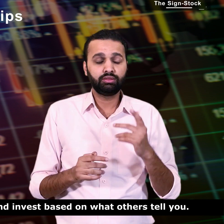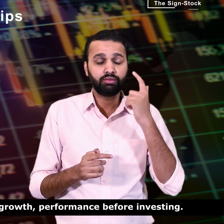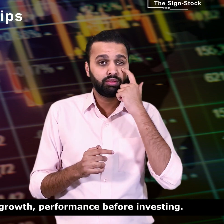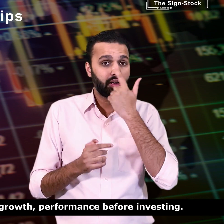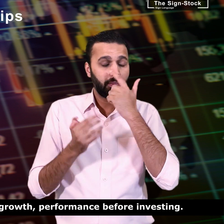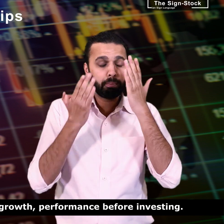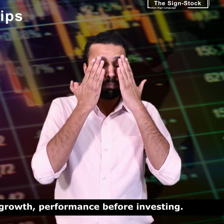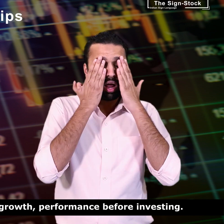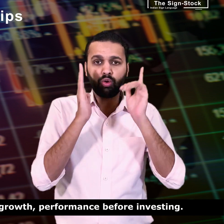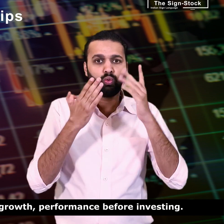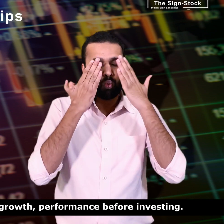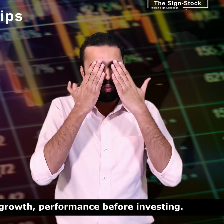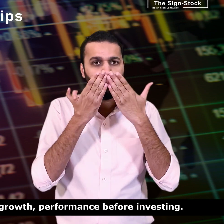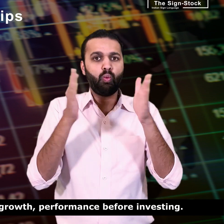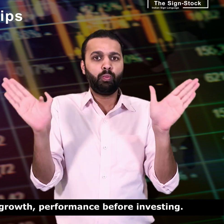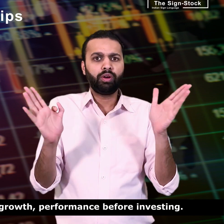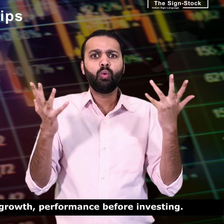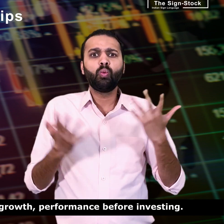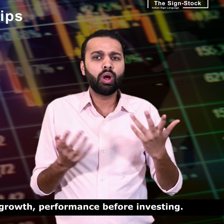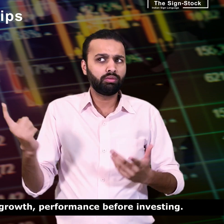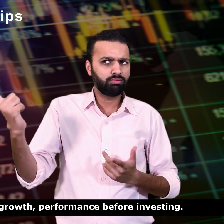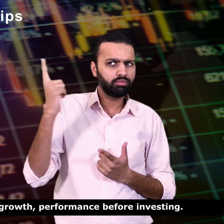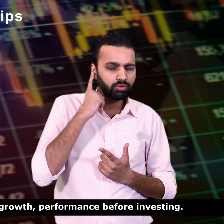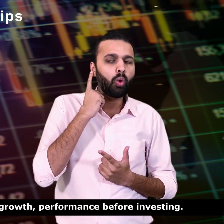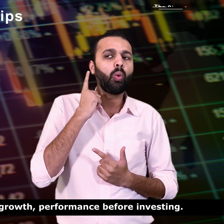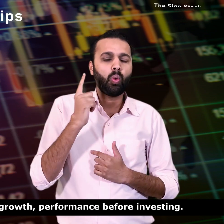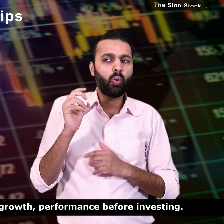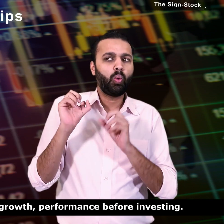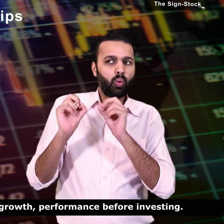Make your own analysis of history, growth, performance before investing.